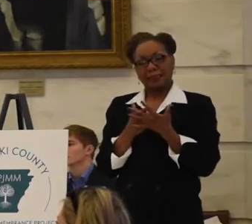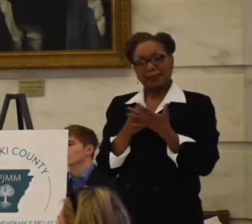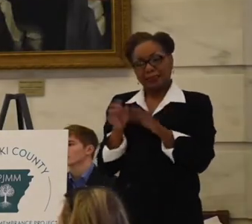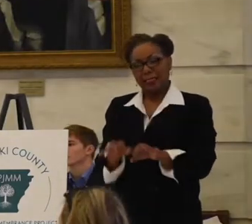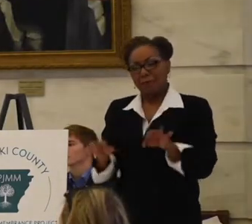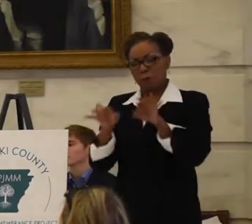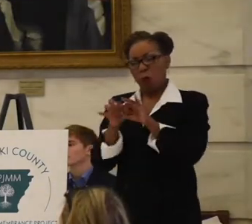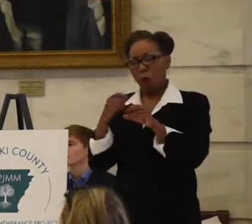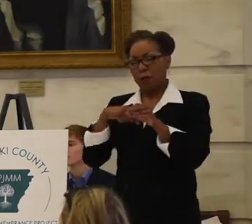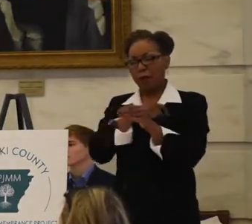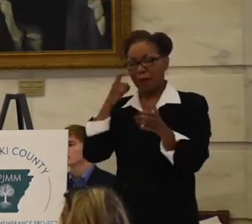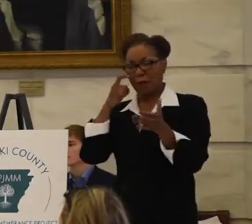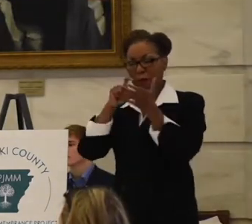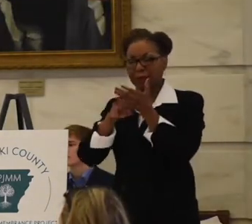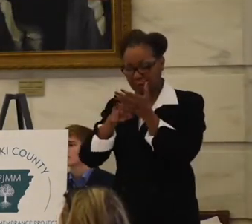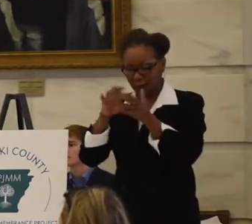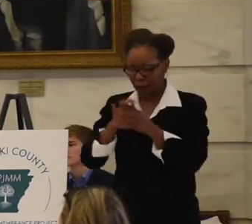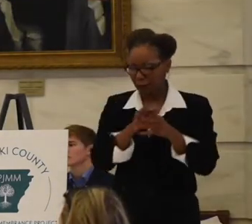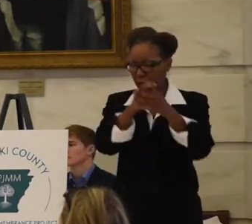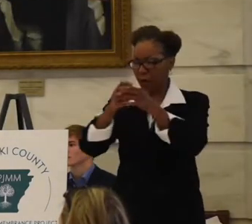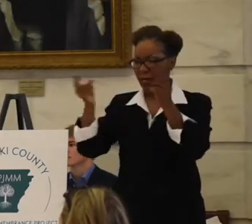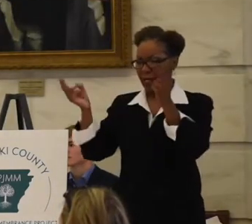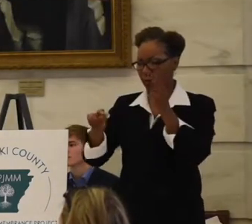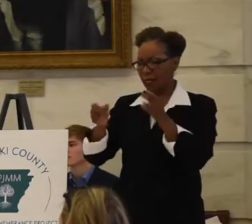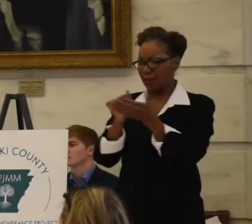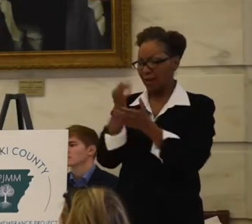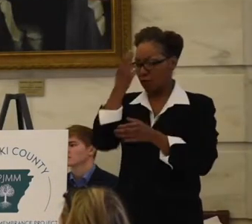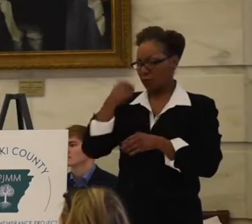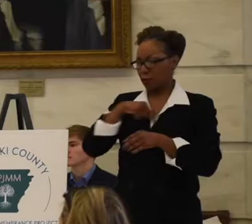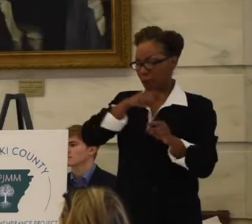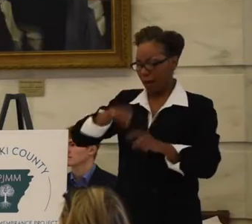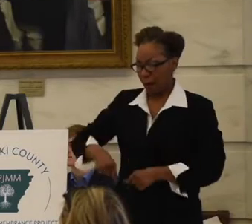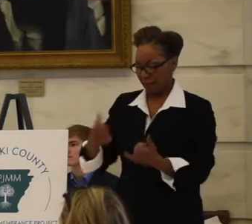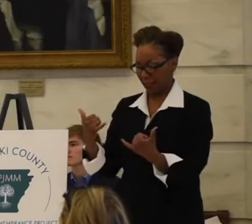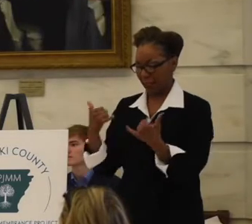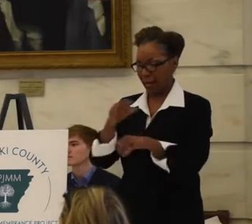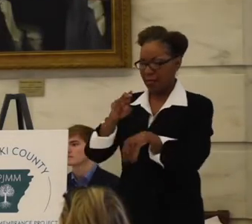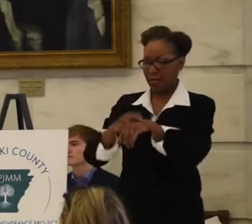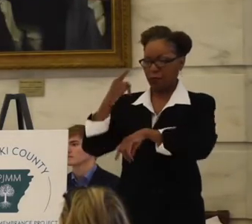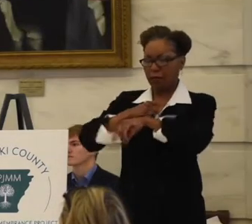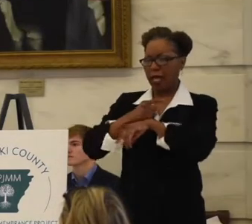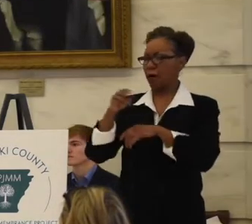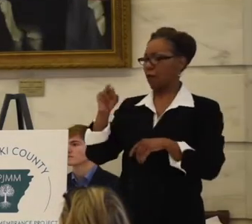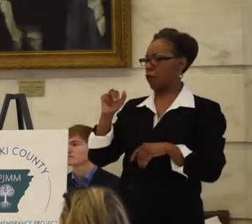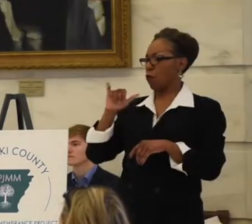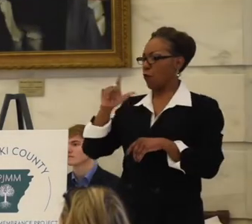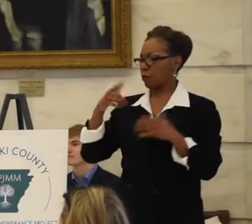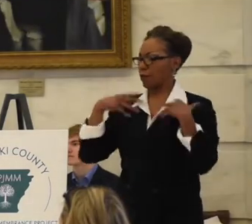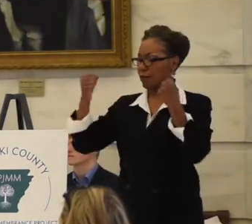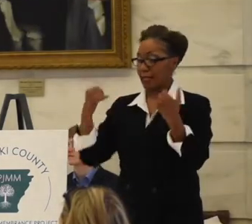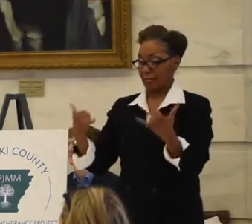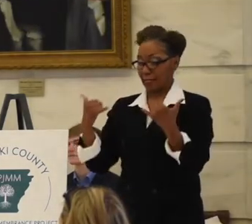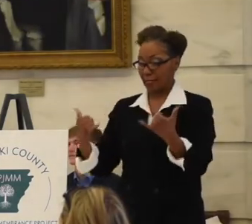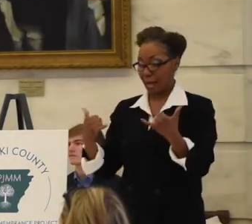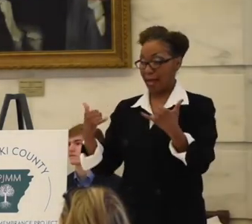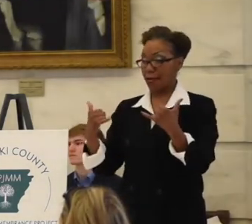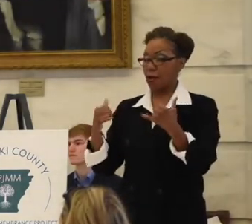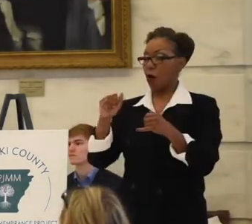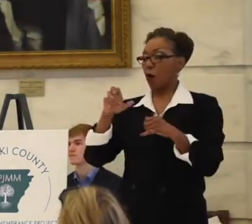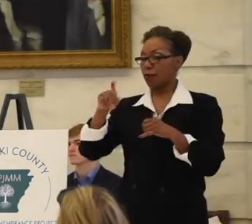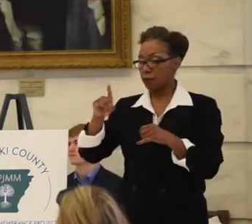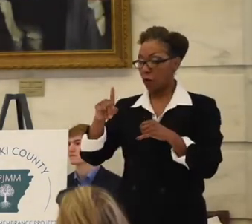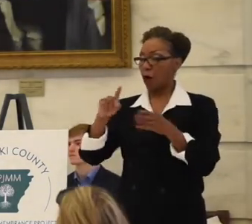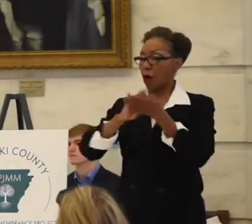our shared history in Arkansas that unites us here today on the National Day of Racial Healing. Today, the Arkansas Peace and Justice